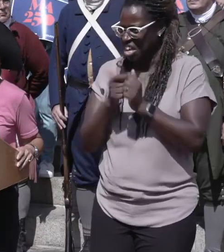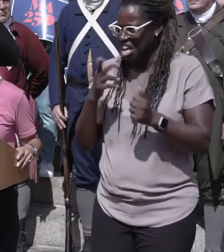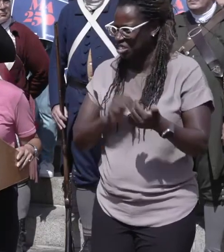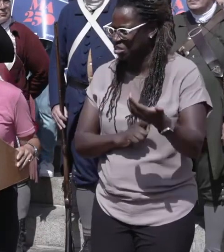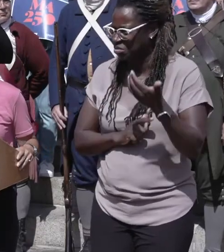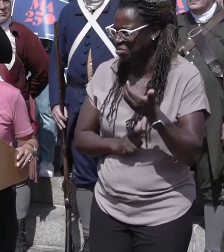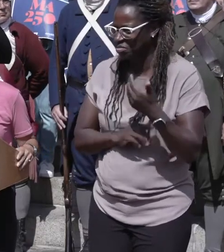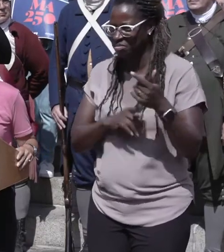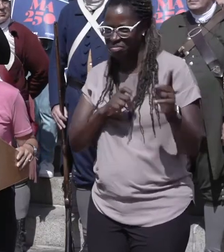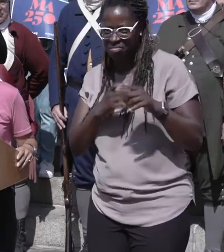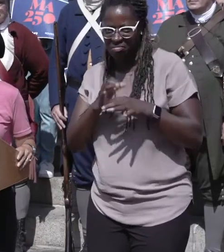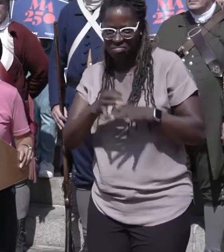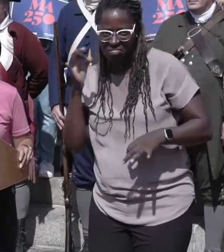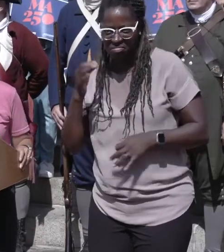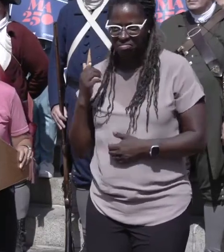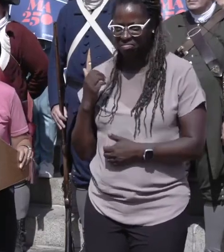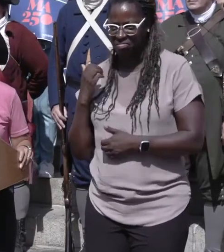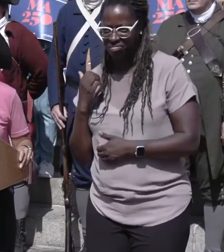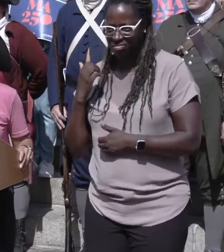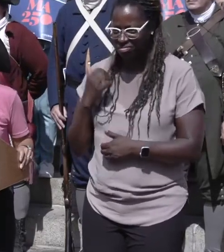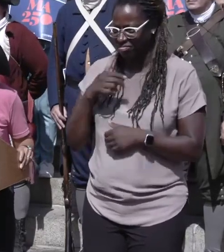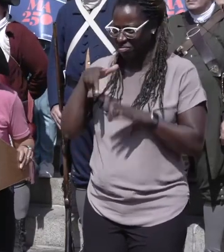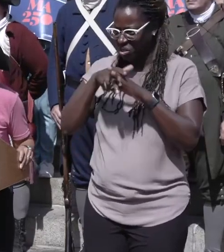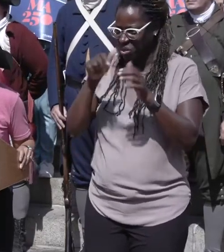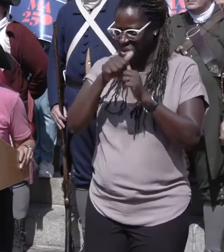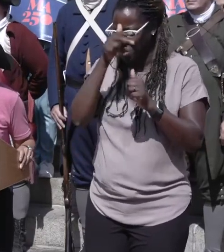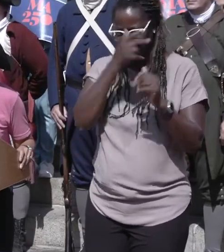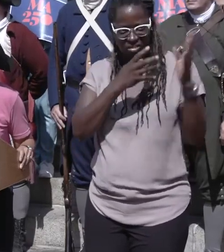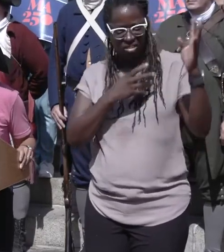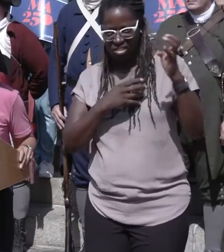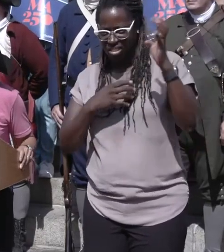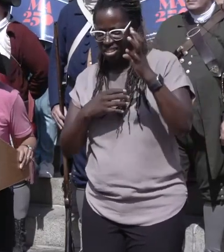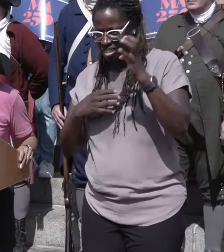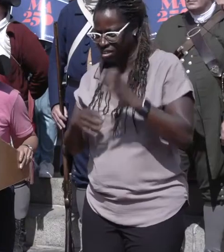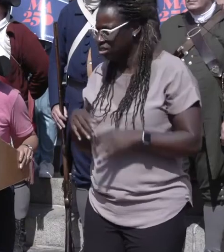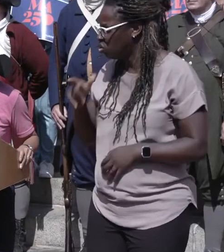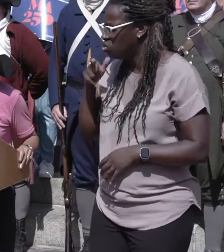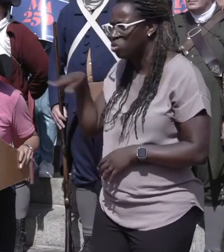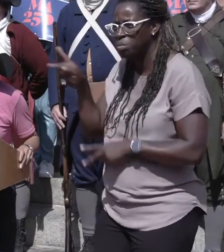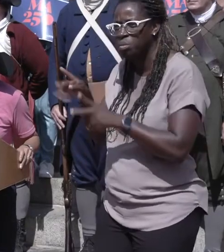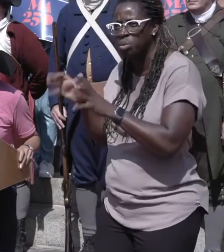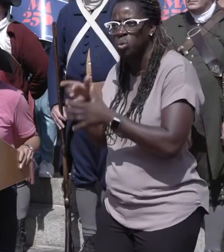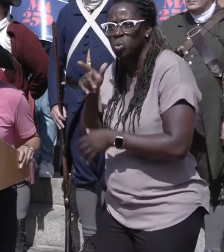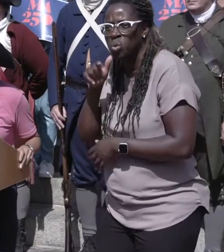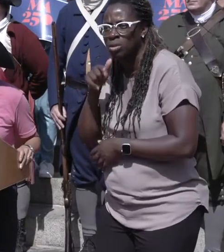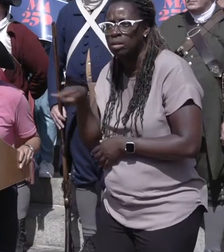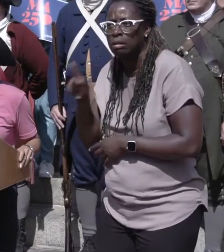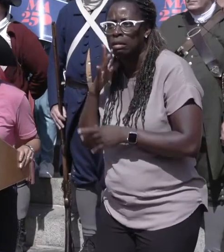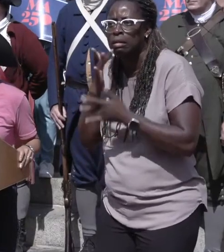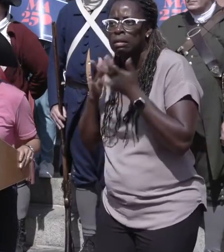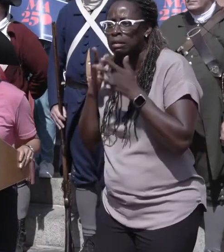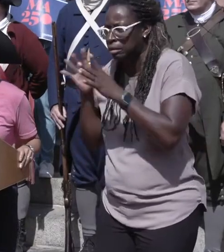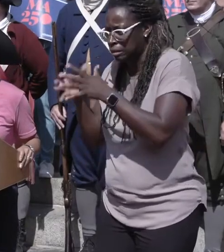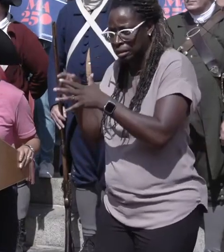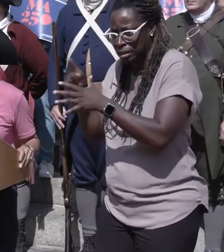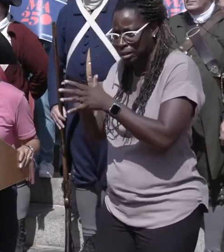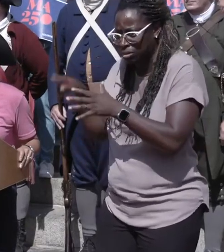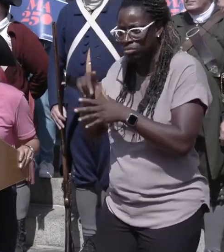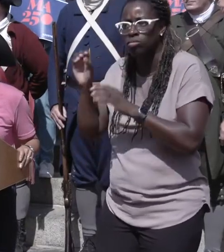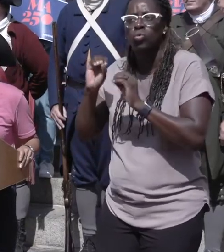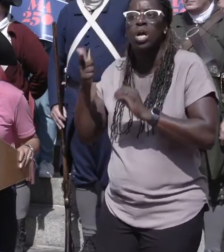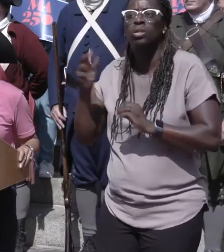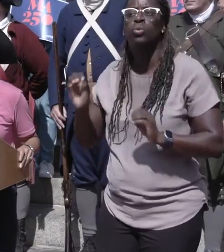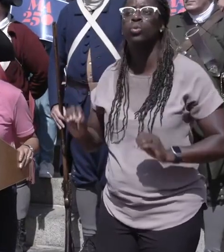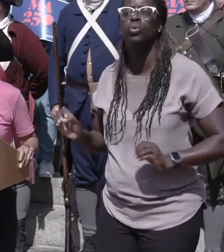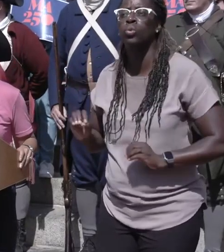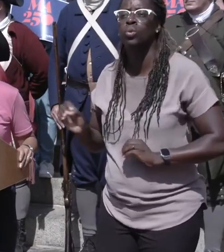about how courageous those folks were and how improbable it was that they had the vision and the courage and the